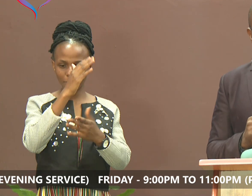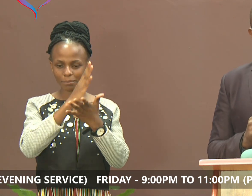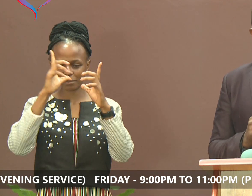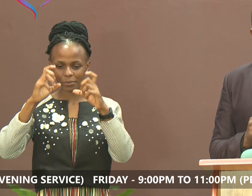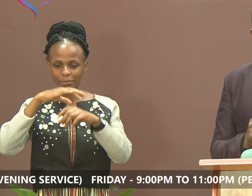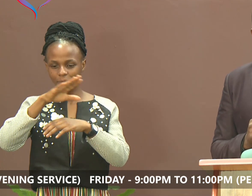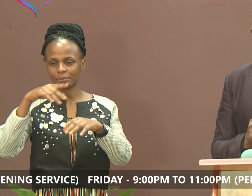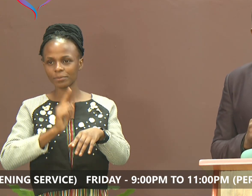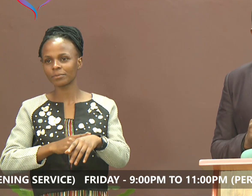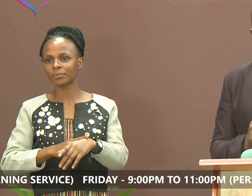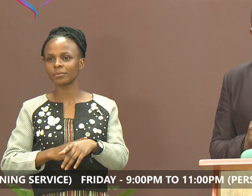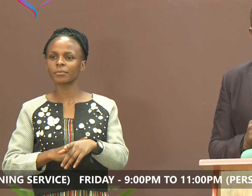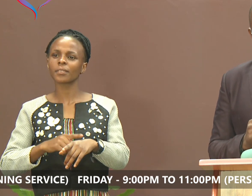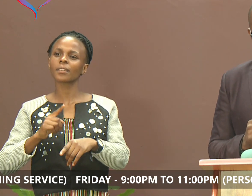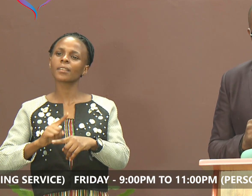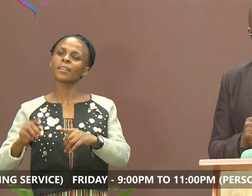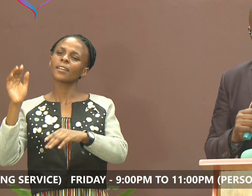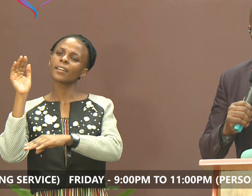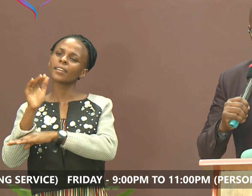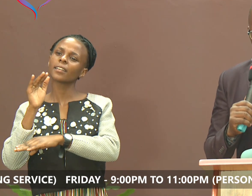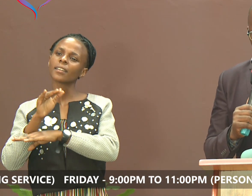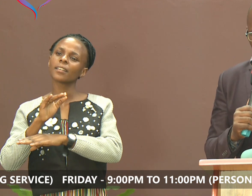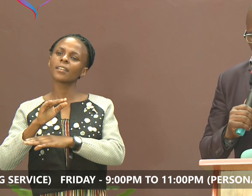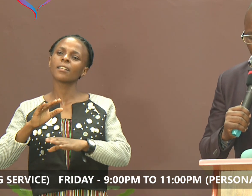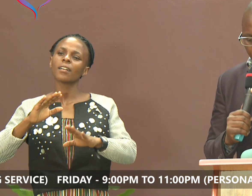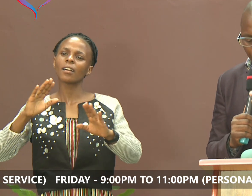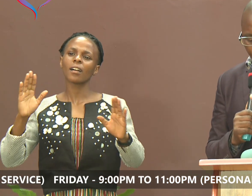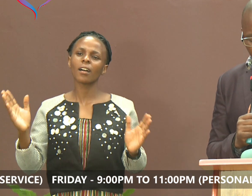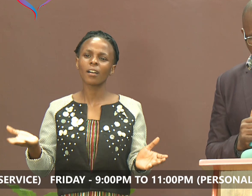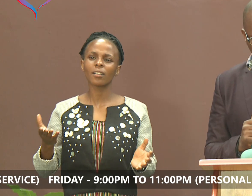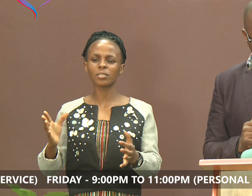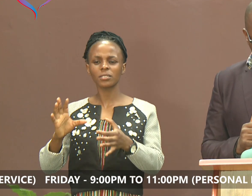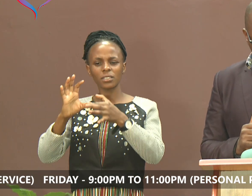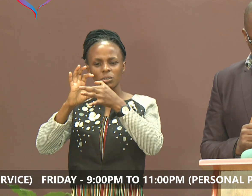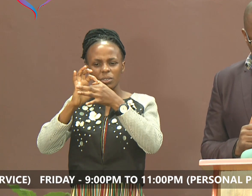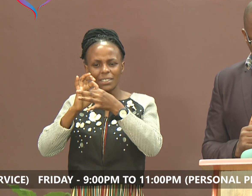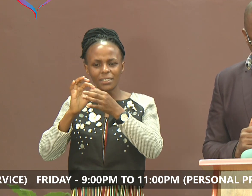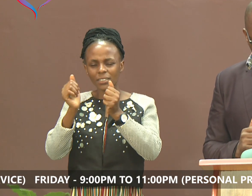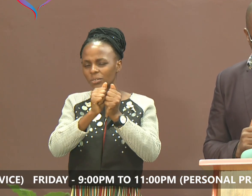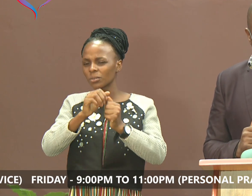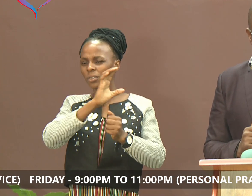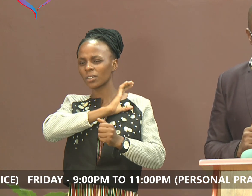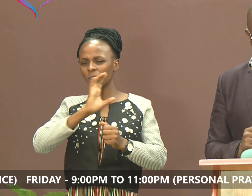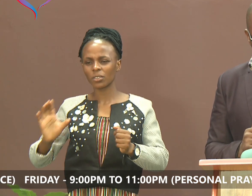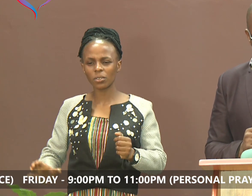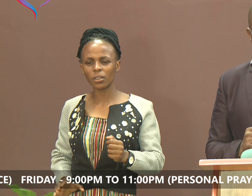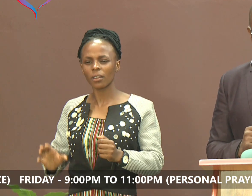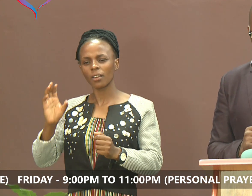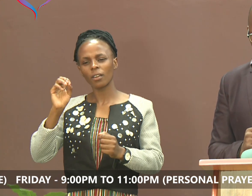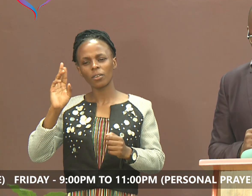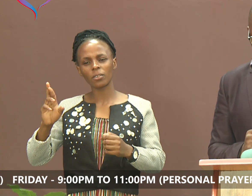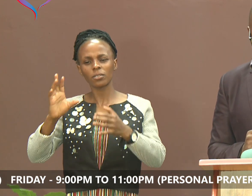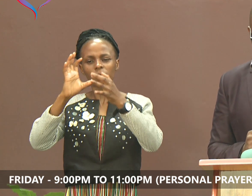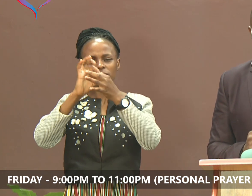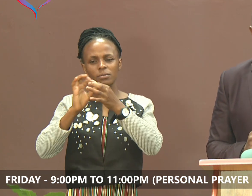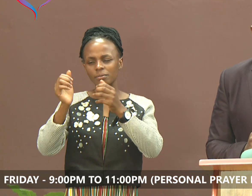okukolerayo. But ask them their intimacy with Christ or intimacy with their spouse. Naye babuuze enkolagana yaabwe eri etya